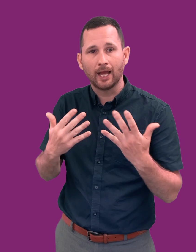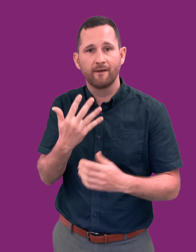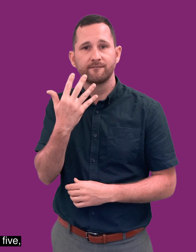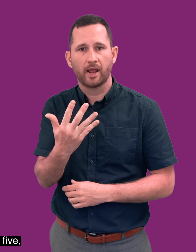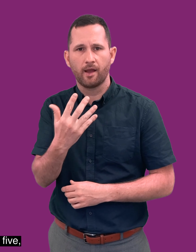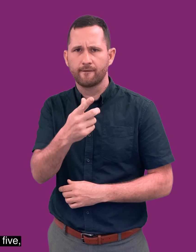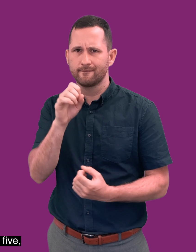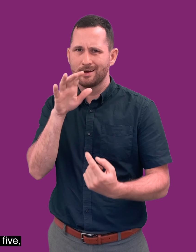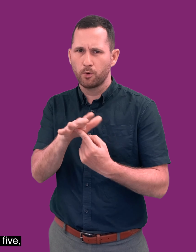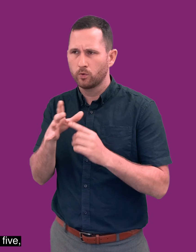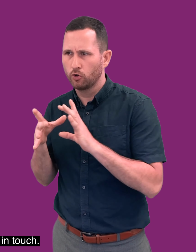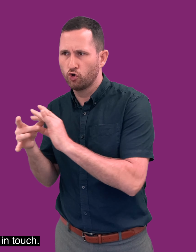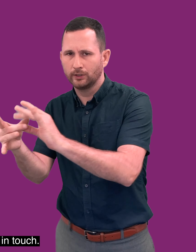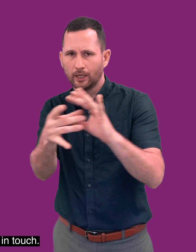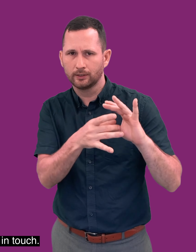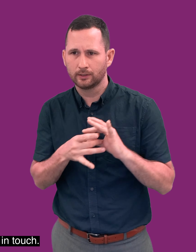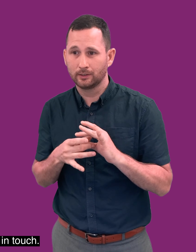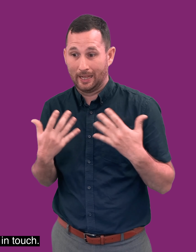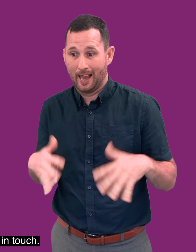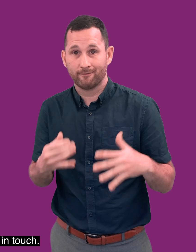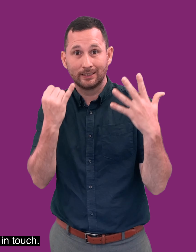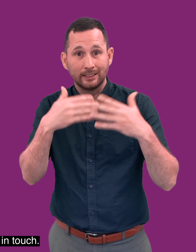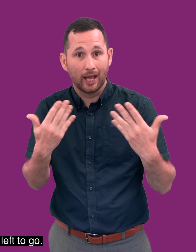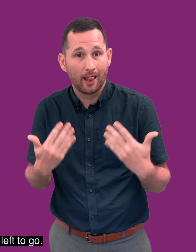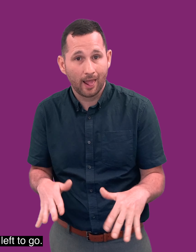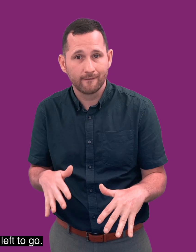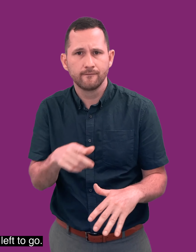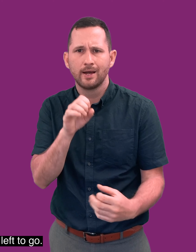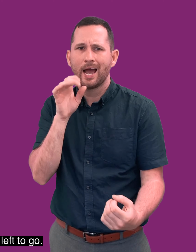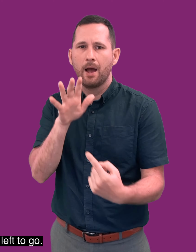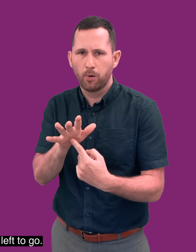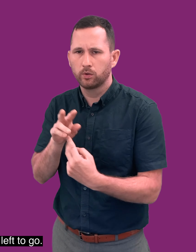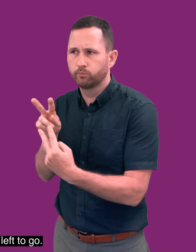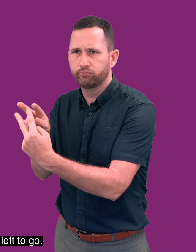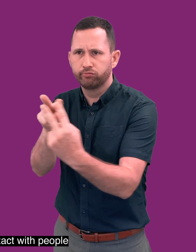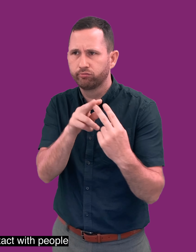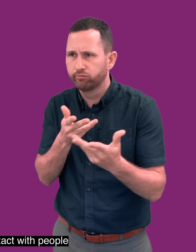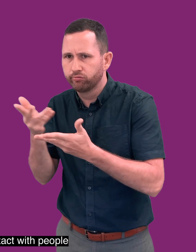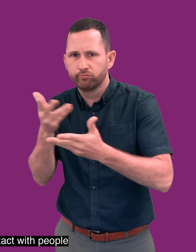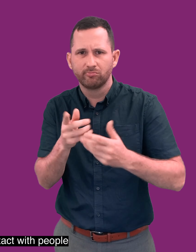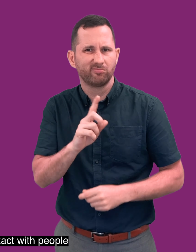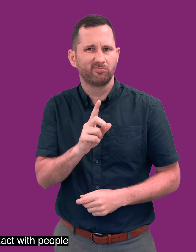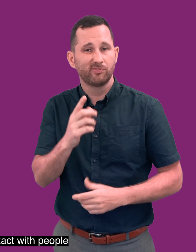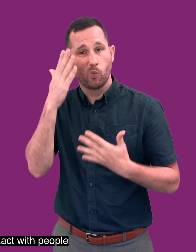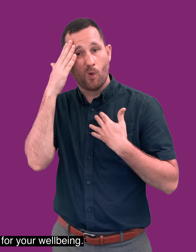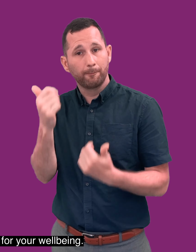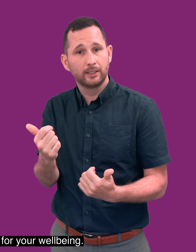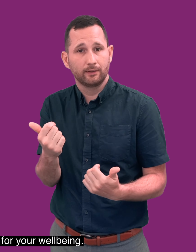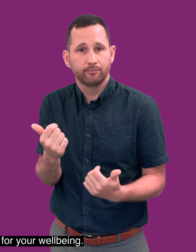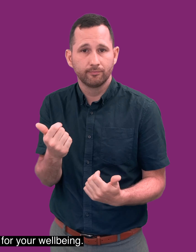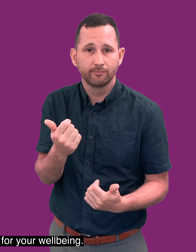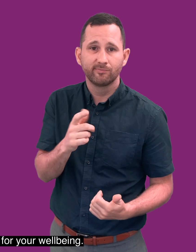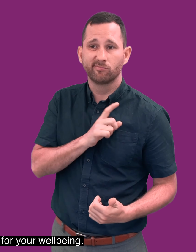Day 5. Keeping in touch. 6 days left to go. Staying in contact with people is really